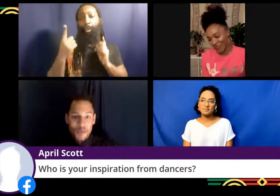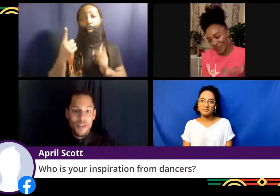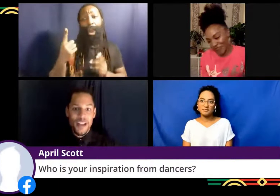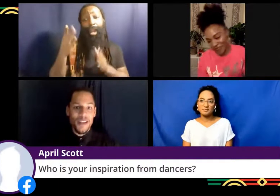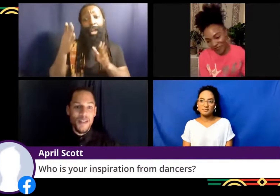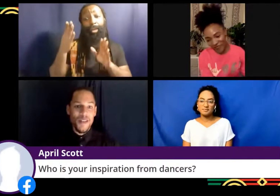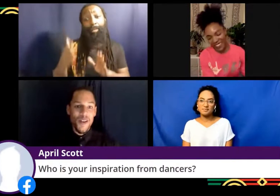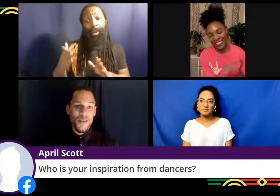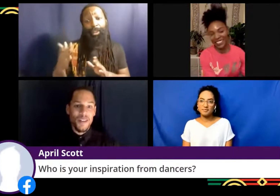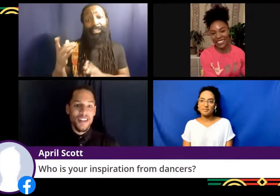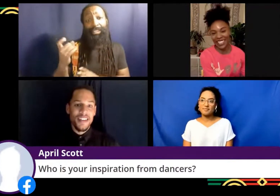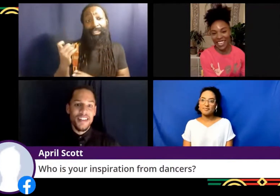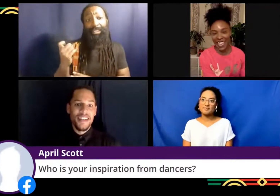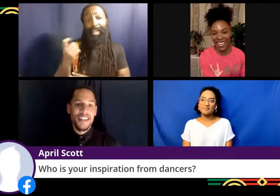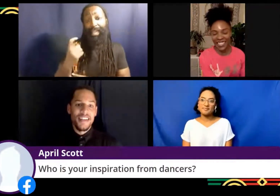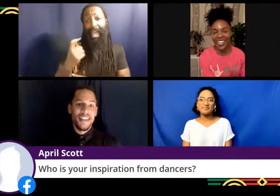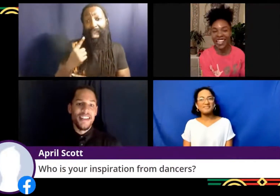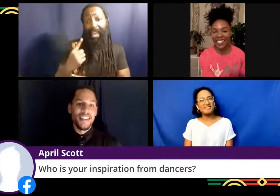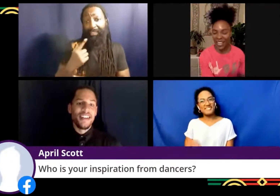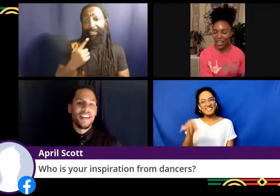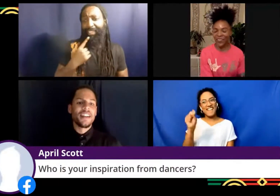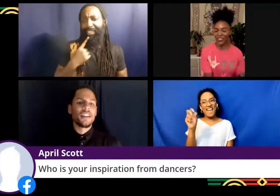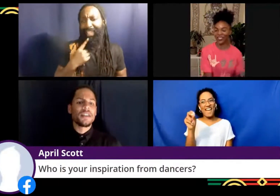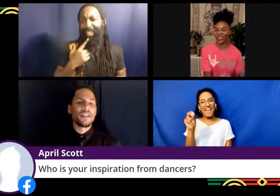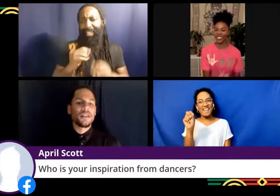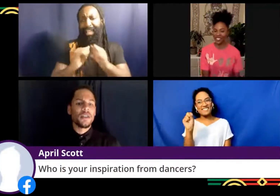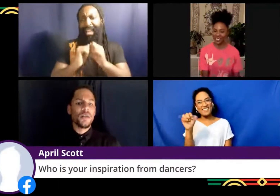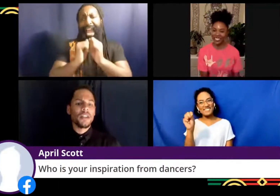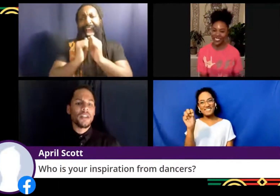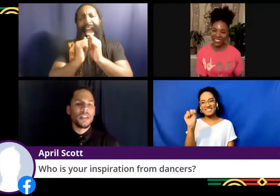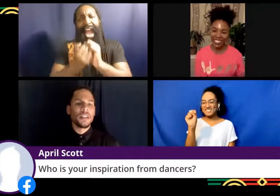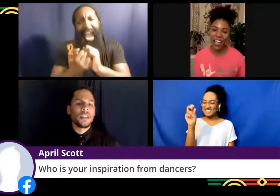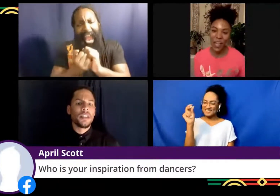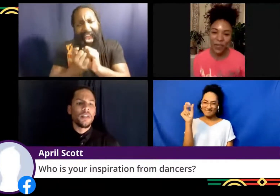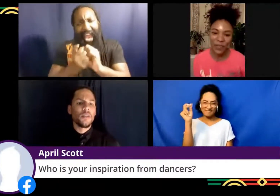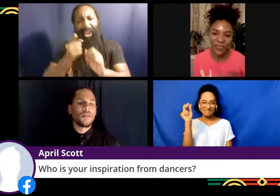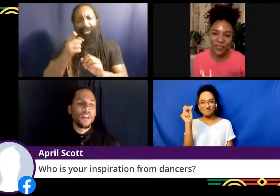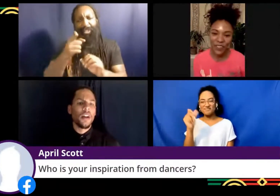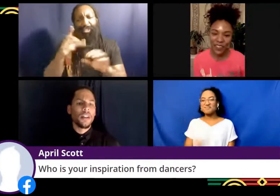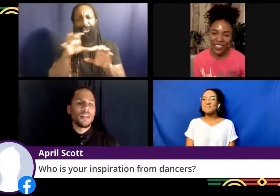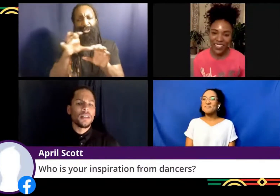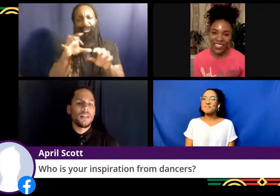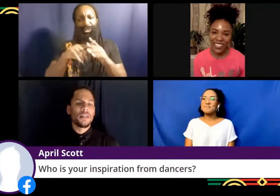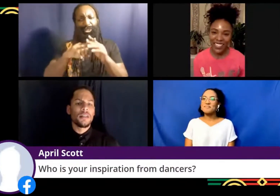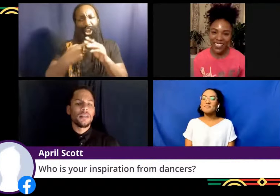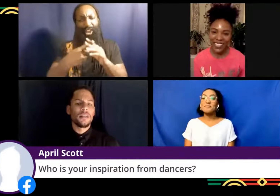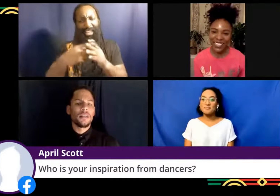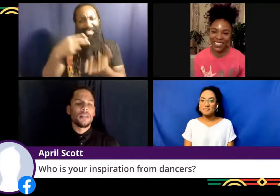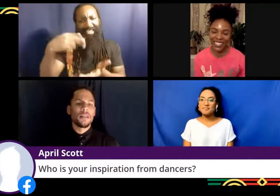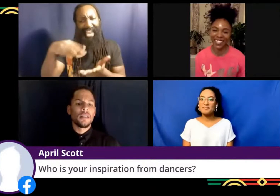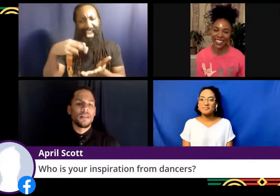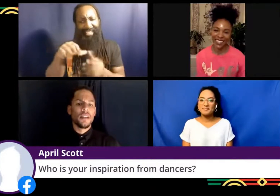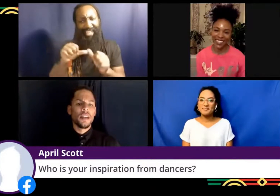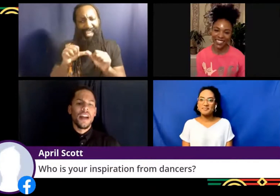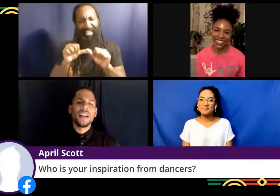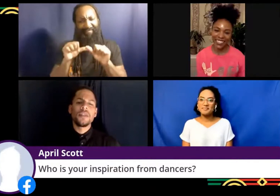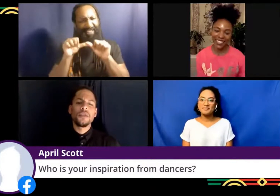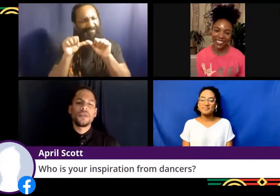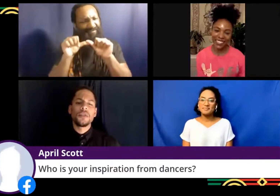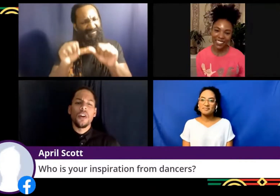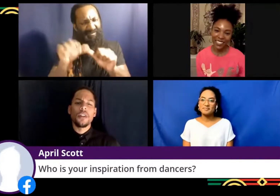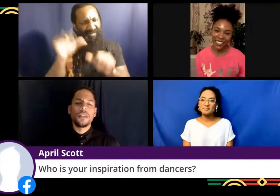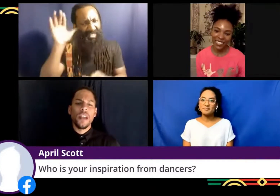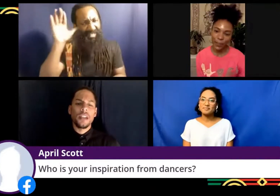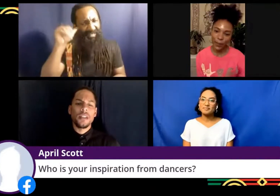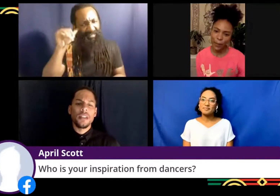and formulating your own. Yes, absolutely. There's a question from the audience. How did